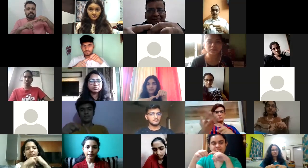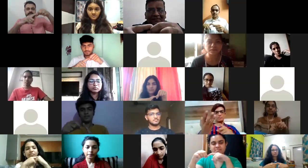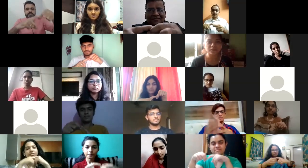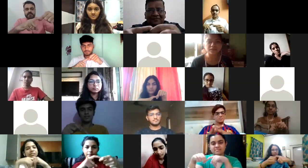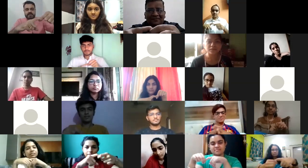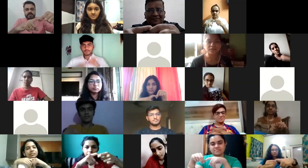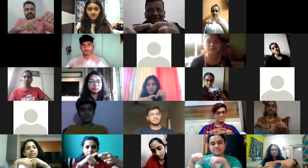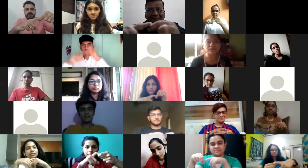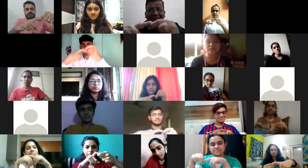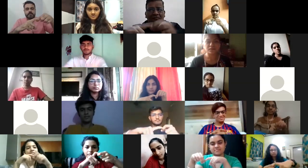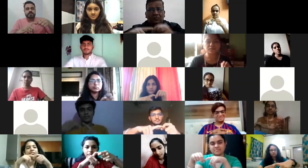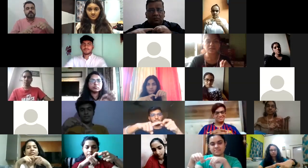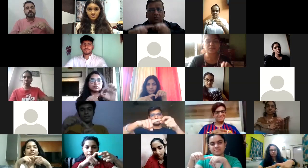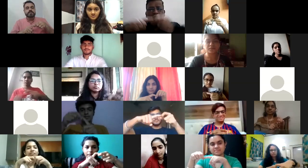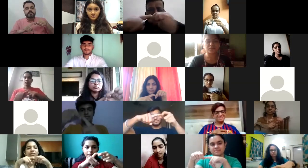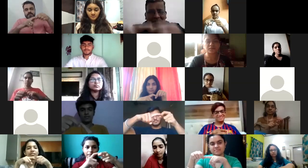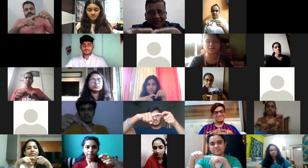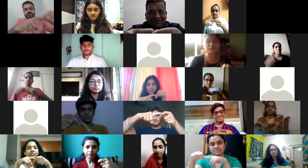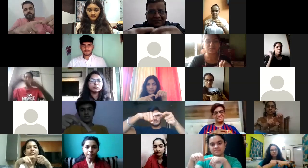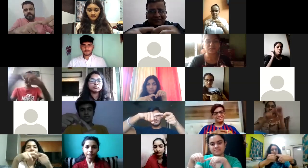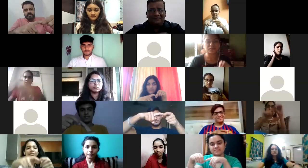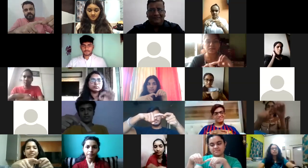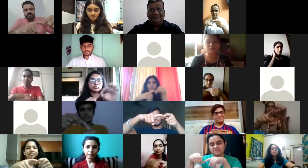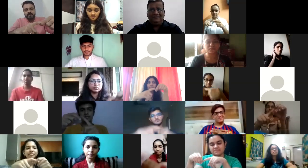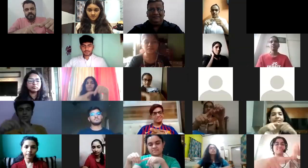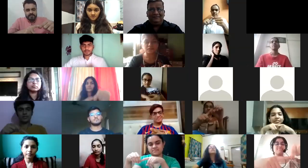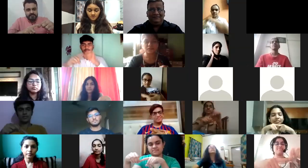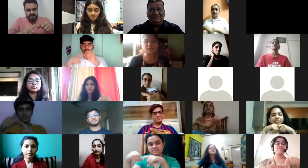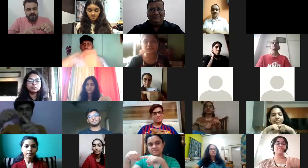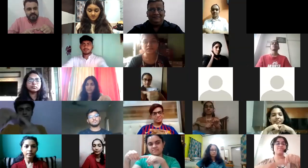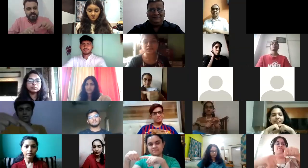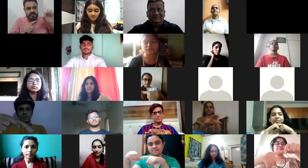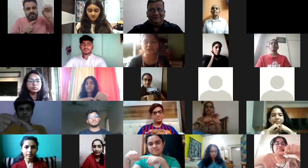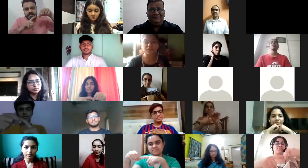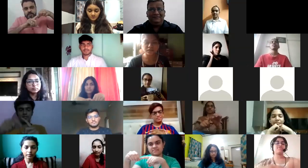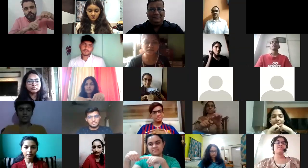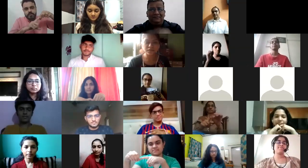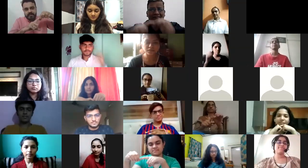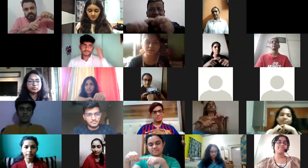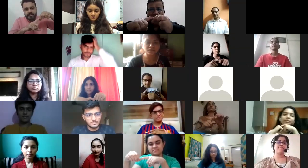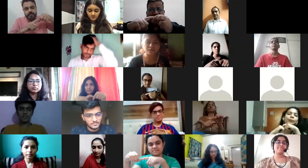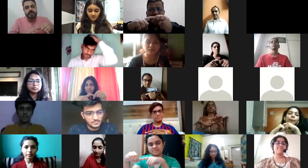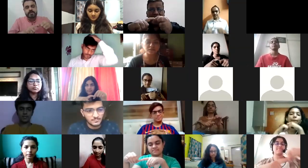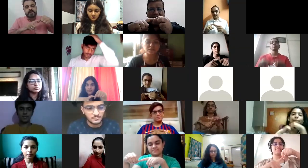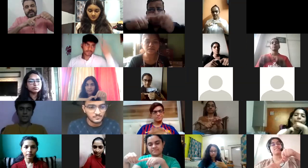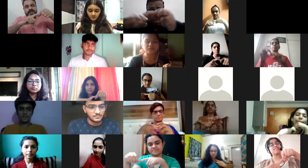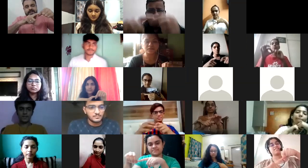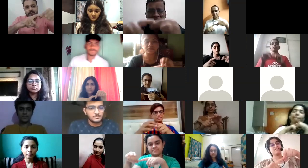question, because you are posing a question to someone. Okay, this is Q, alphabet Q, and